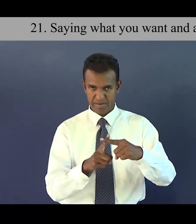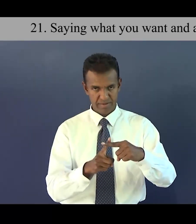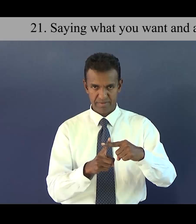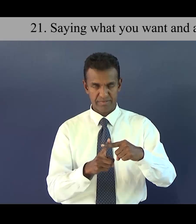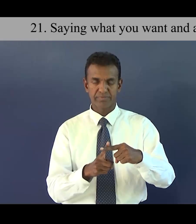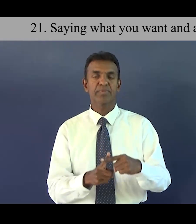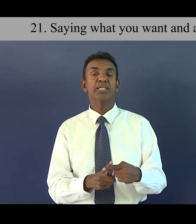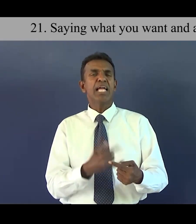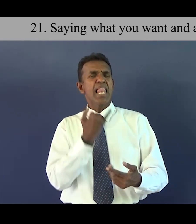ways of information.